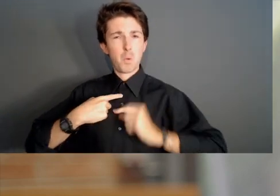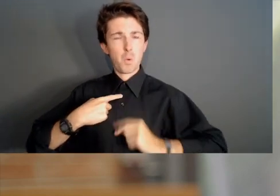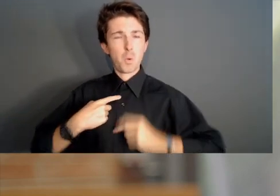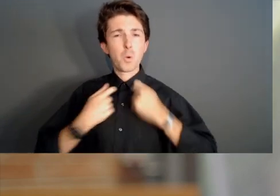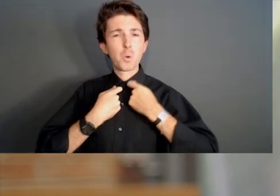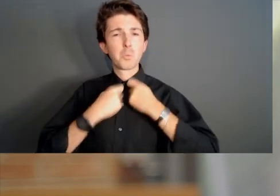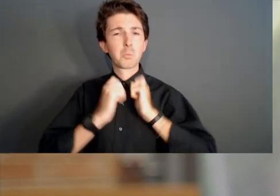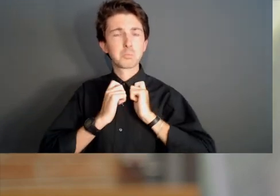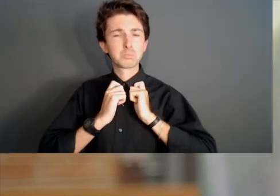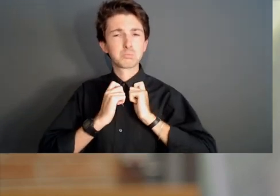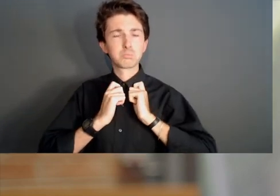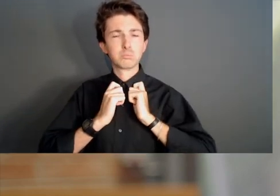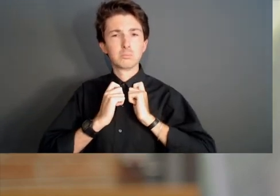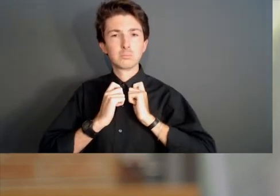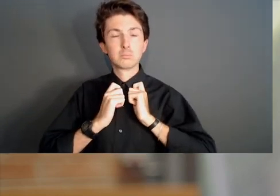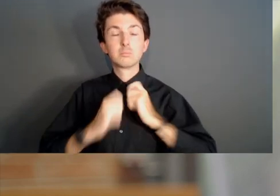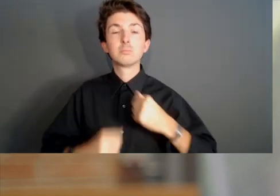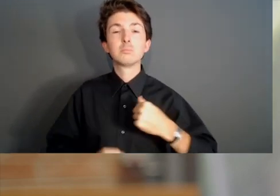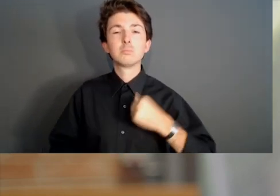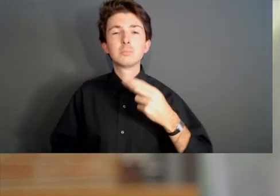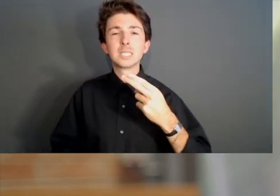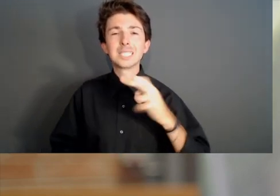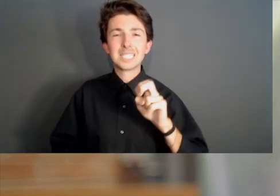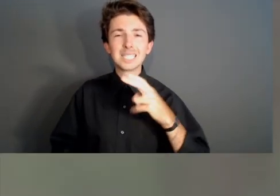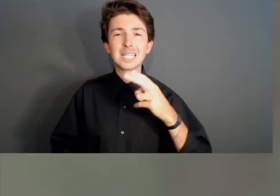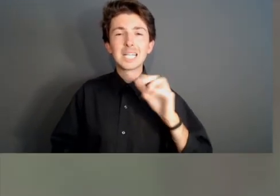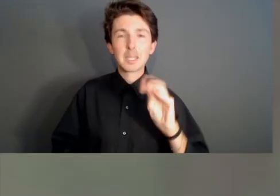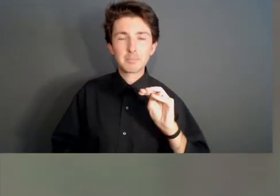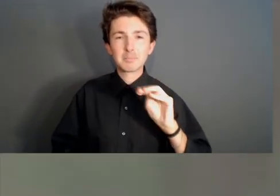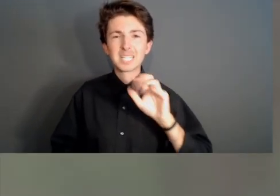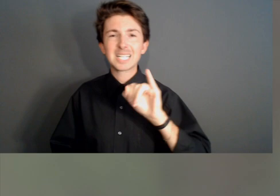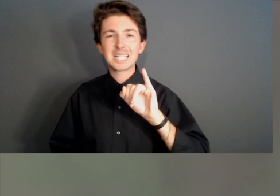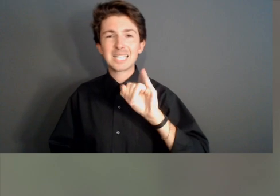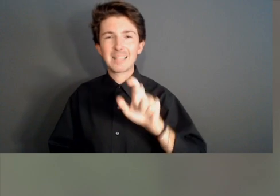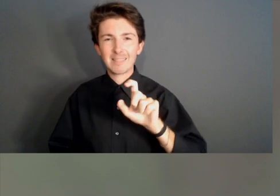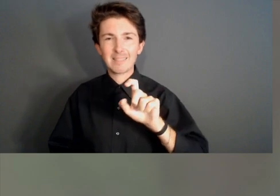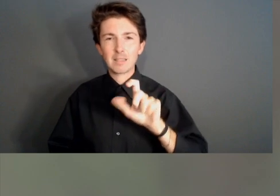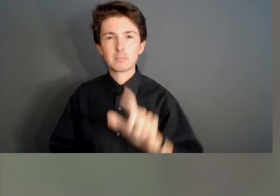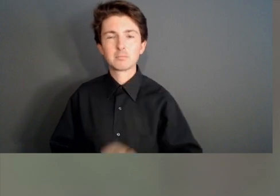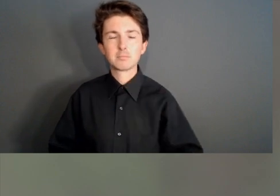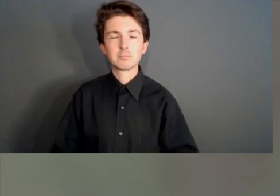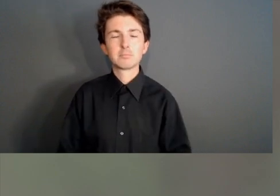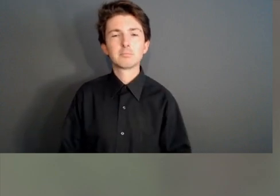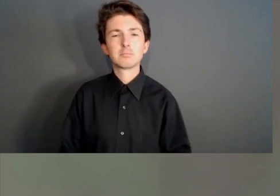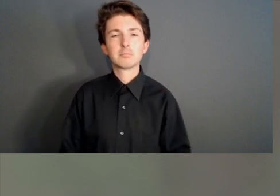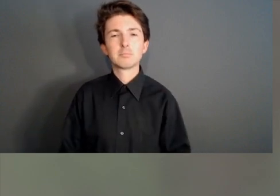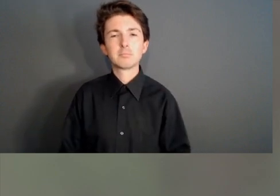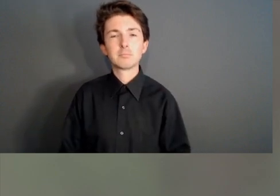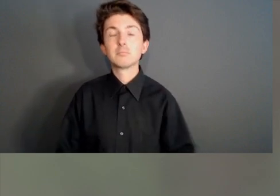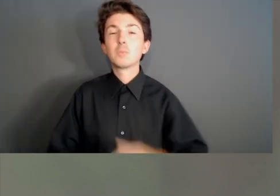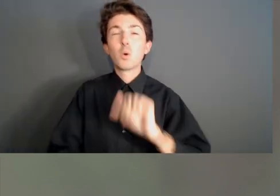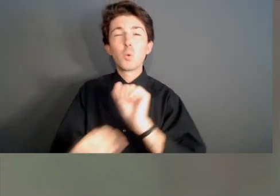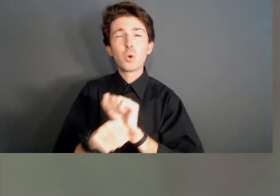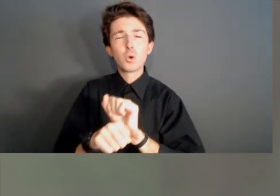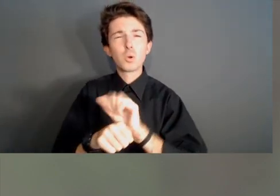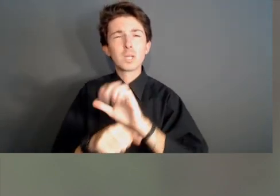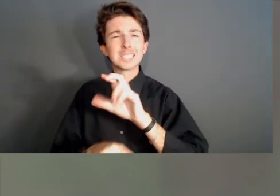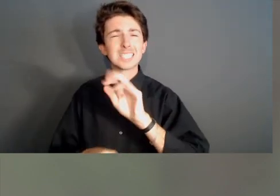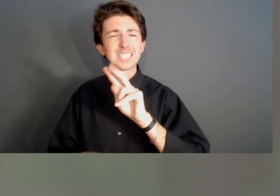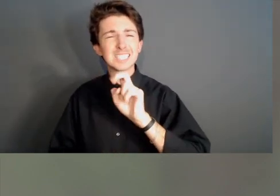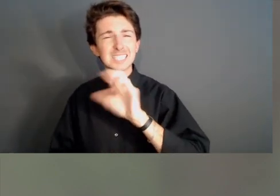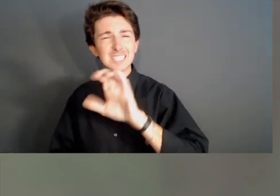shirt. My pronouns are he, him, and elle. To work with the policy and engagement and civic engagement team